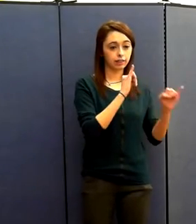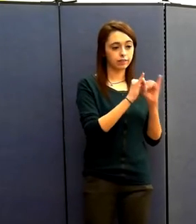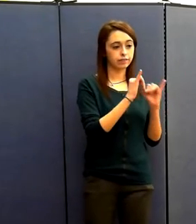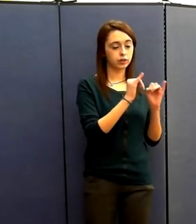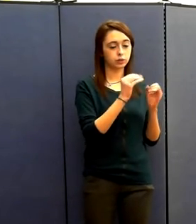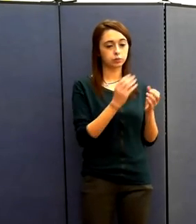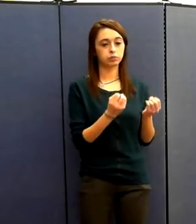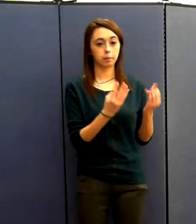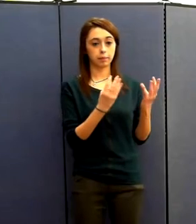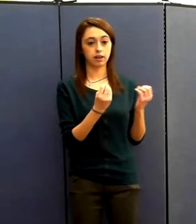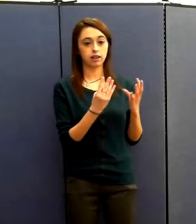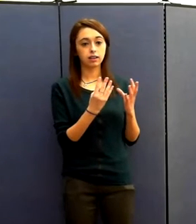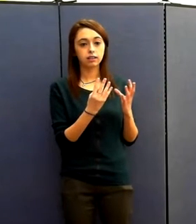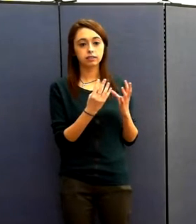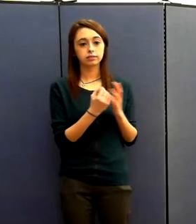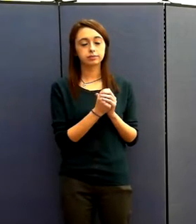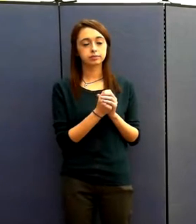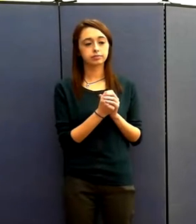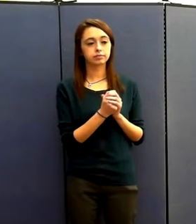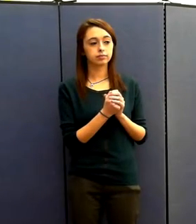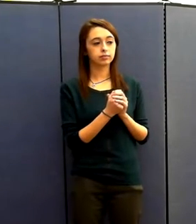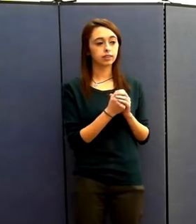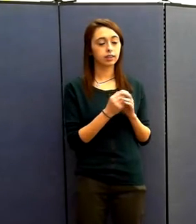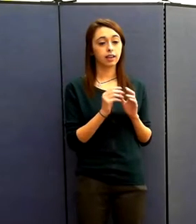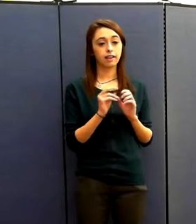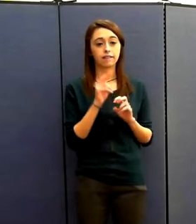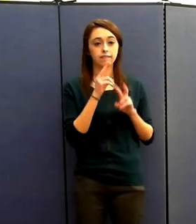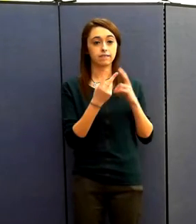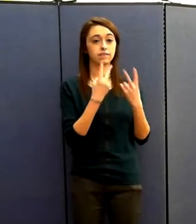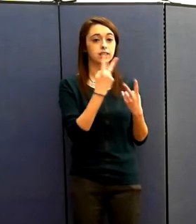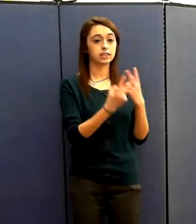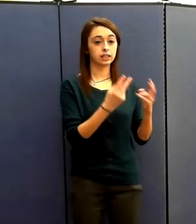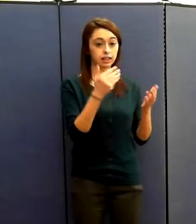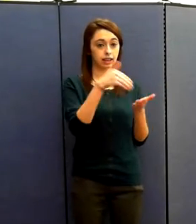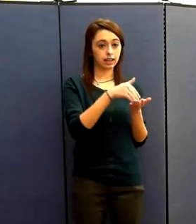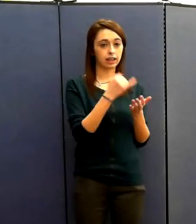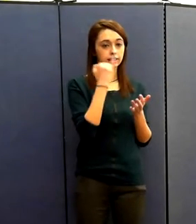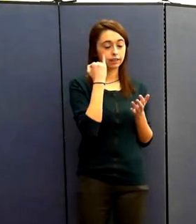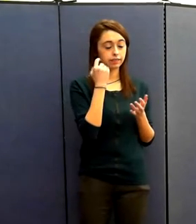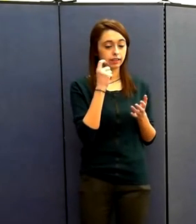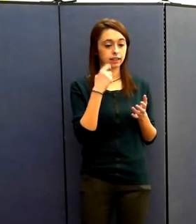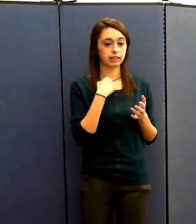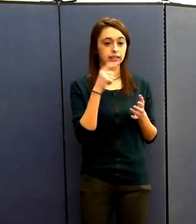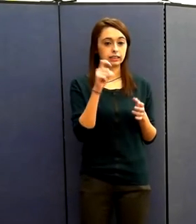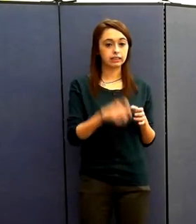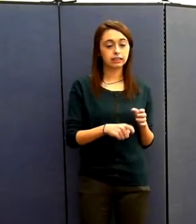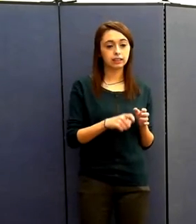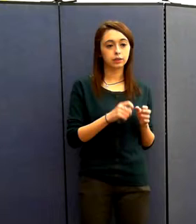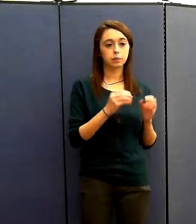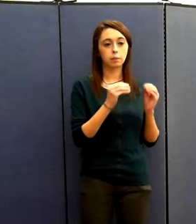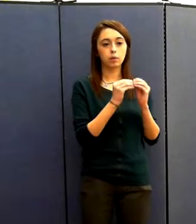if I needed more clarification or understanding for an answer or for expansion of an